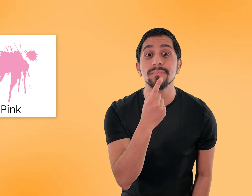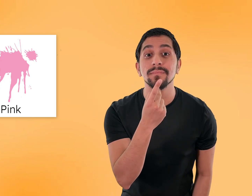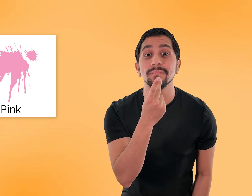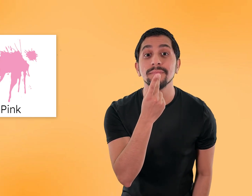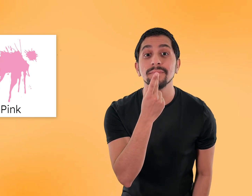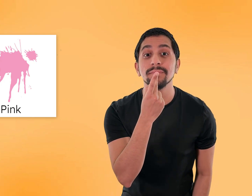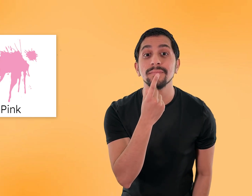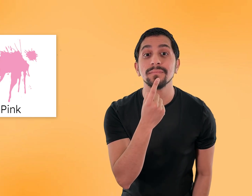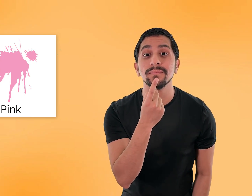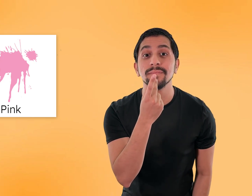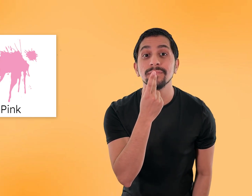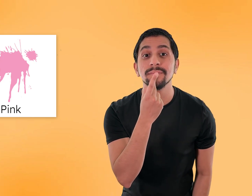Pink.